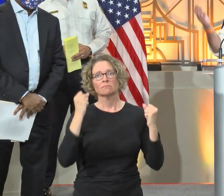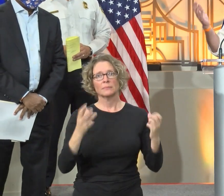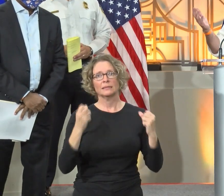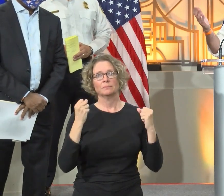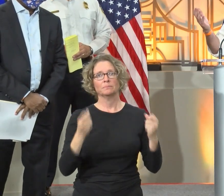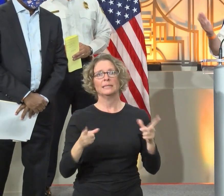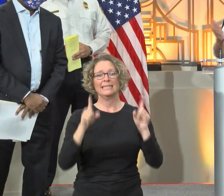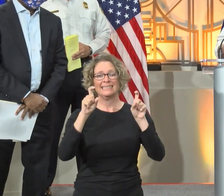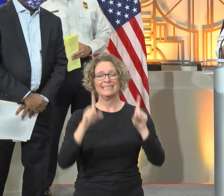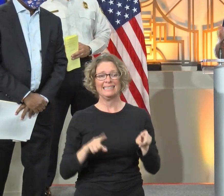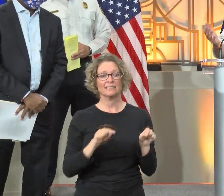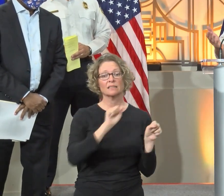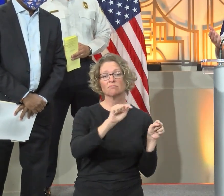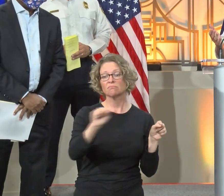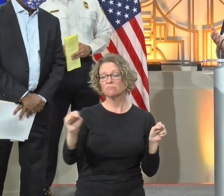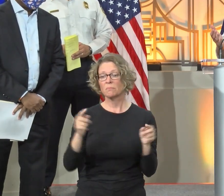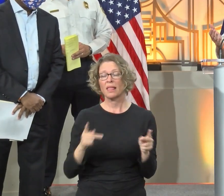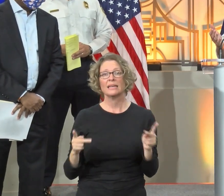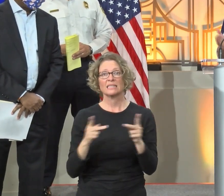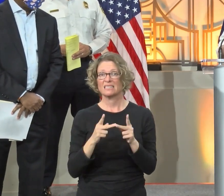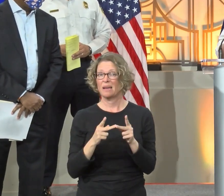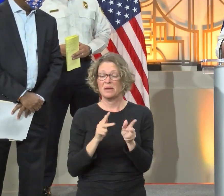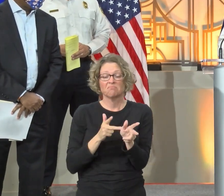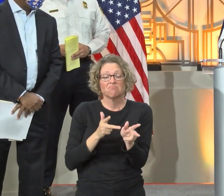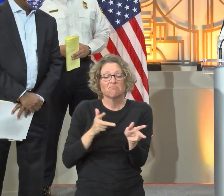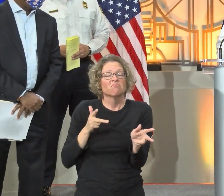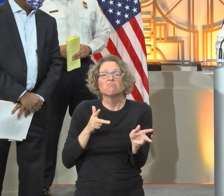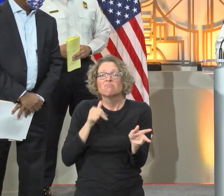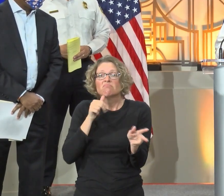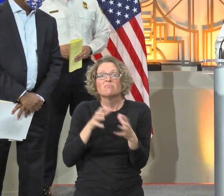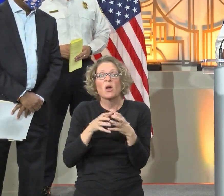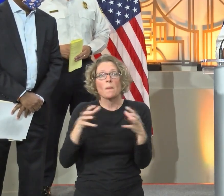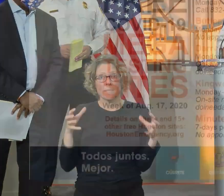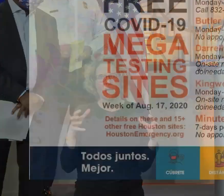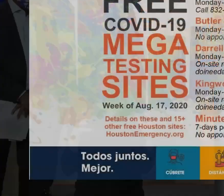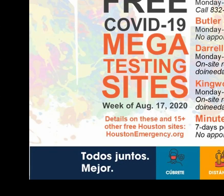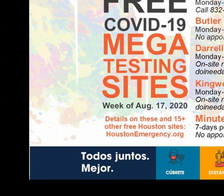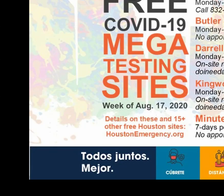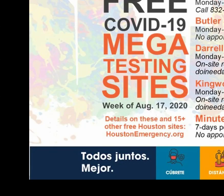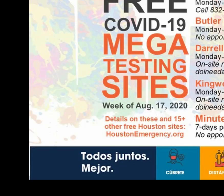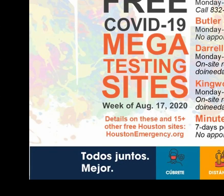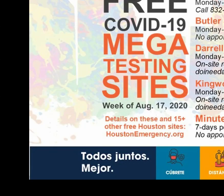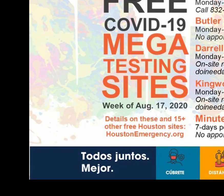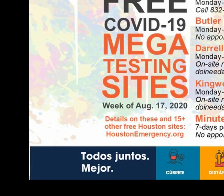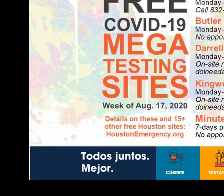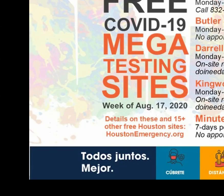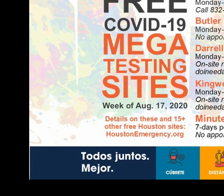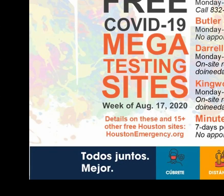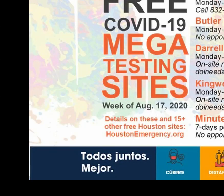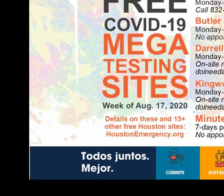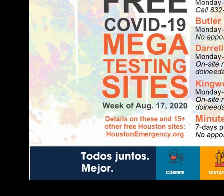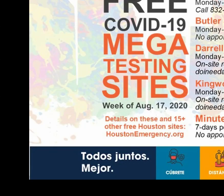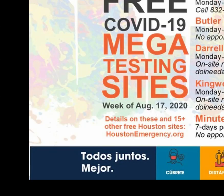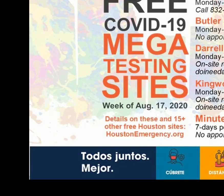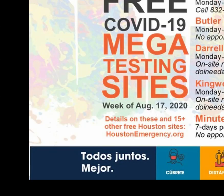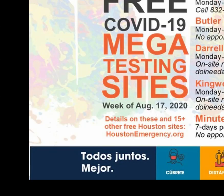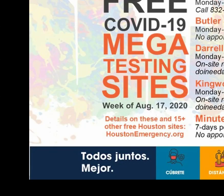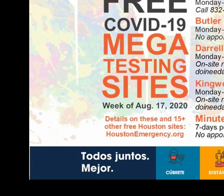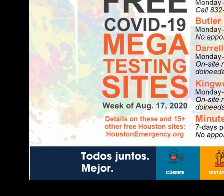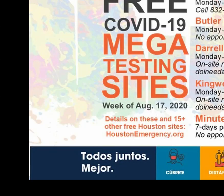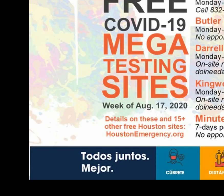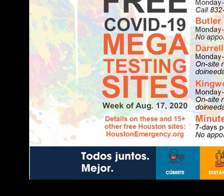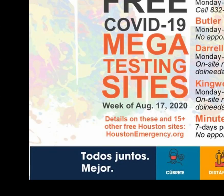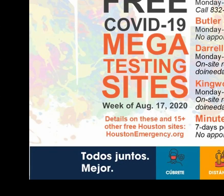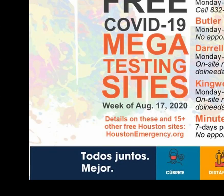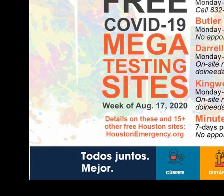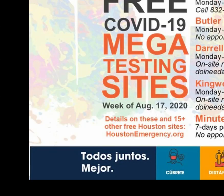has gone up to the point now where there are very, very short lines. The online registration is very, very easy. And we have many, we've talked about, and we've had